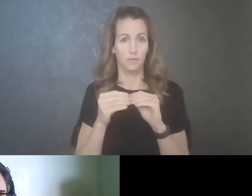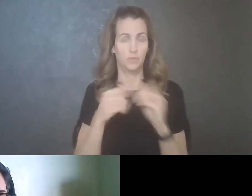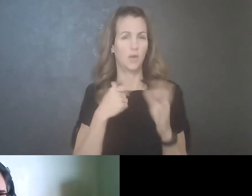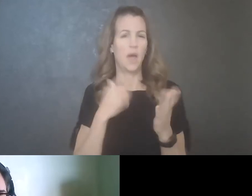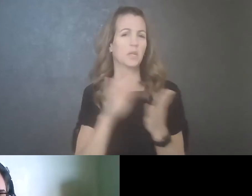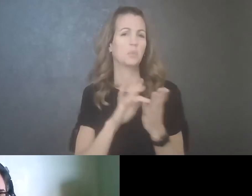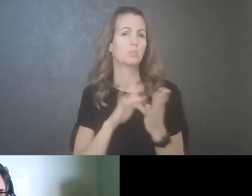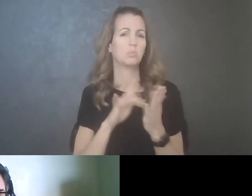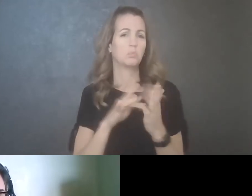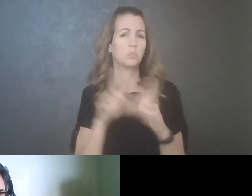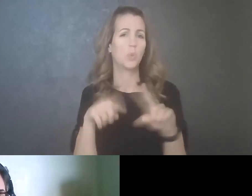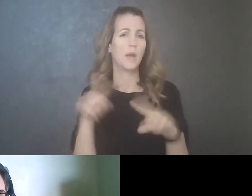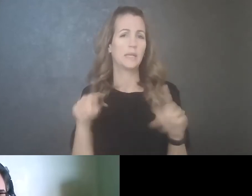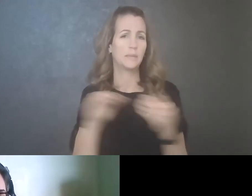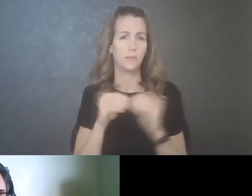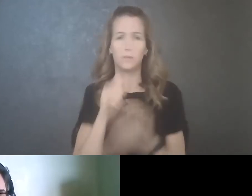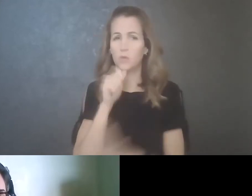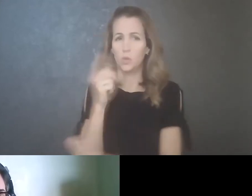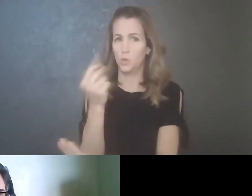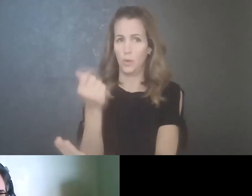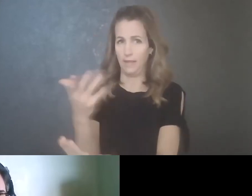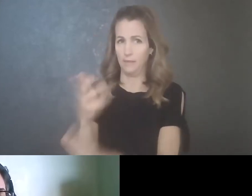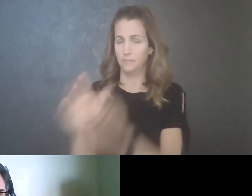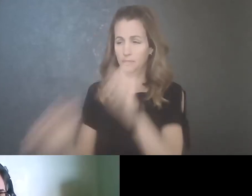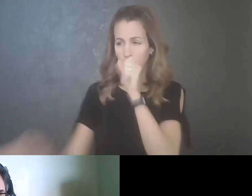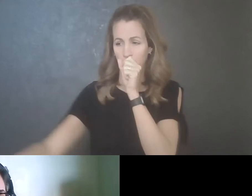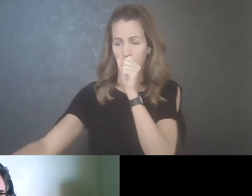number. Just don't do anything. We're going to put something here.